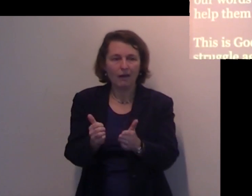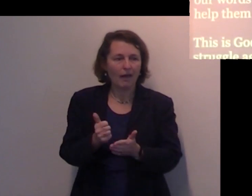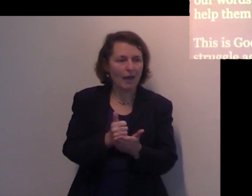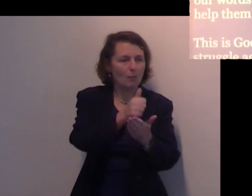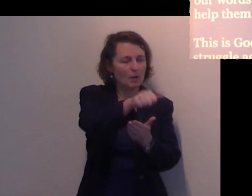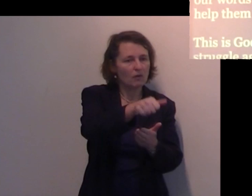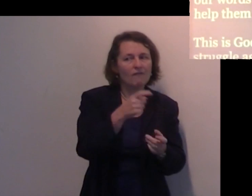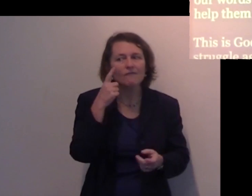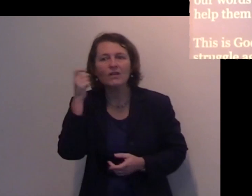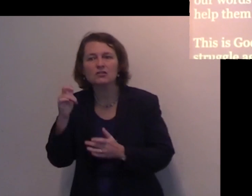Jesus Christ.